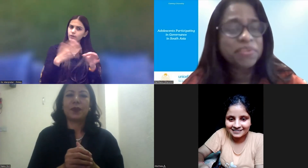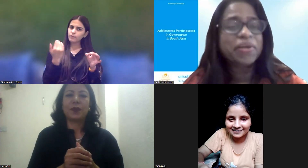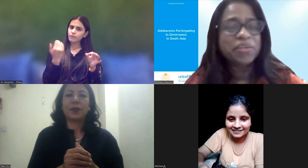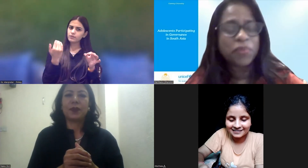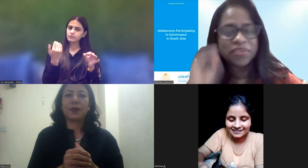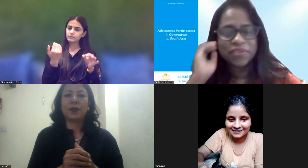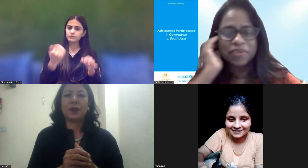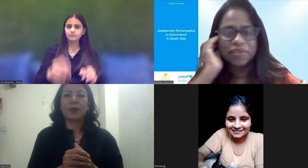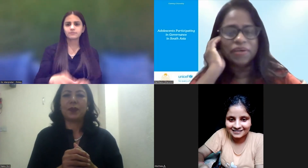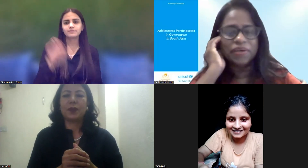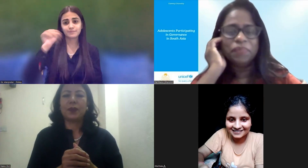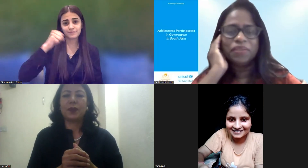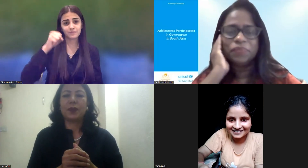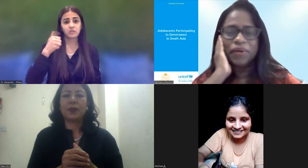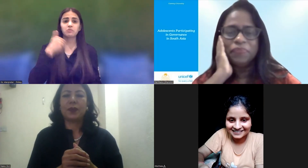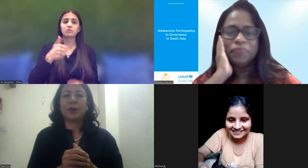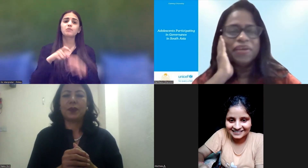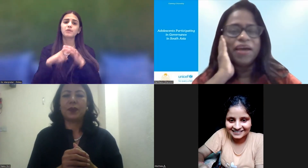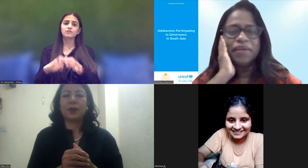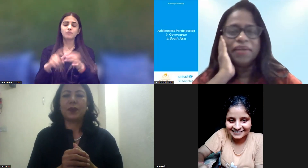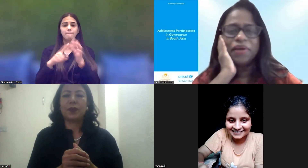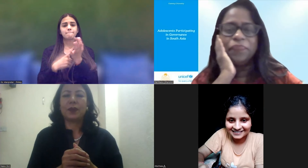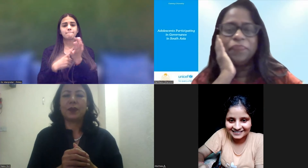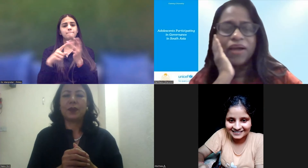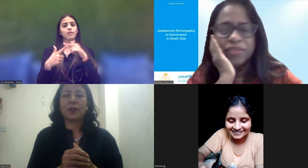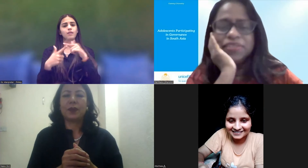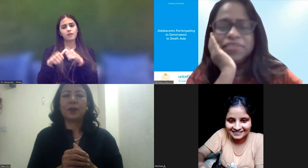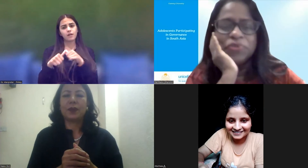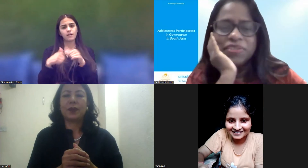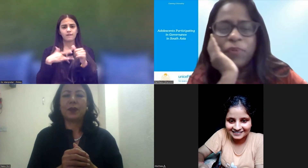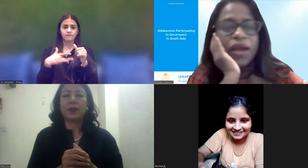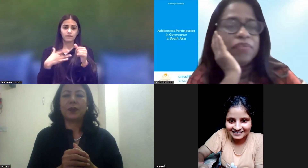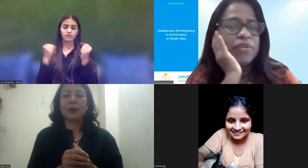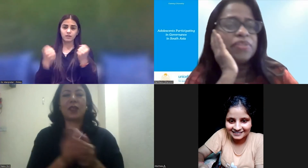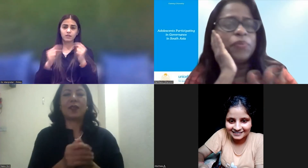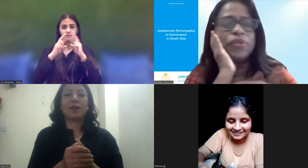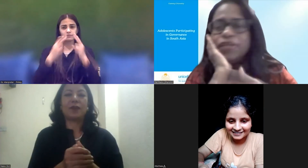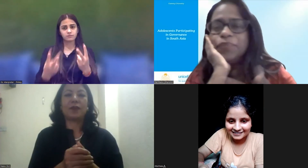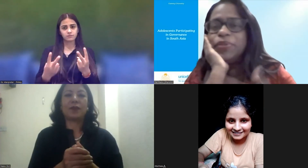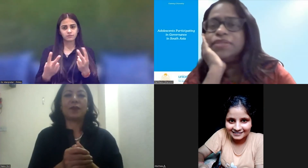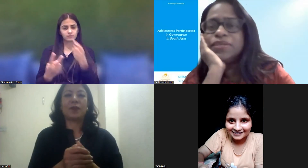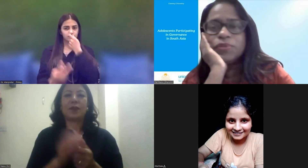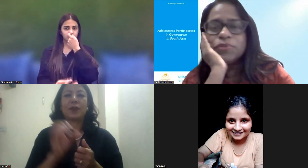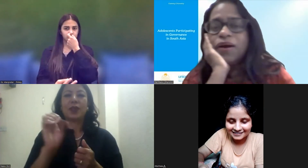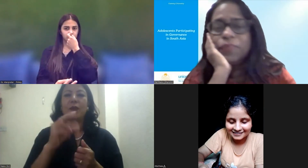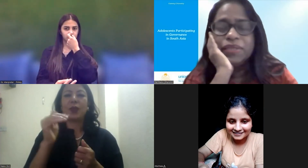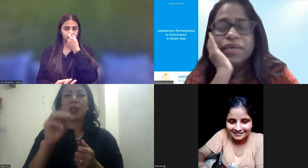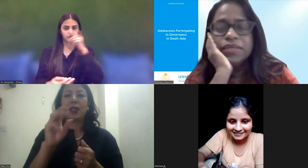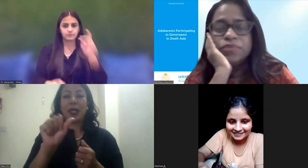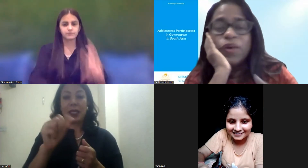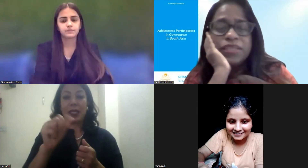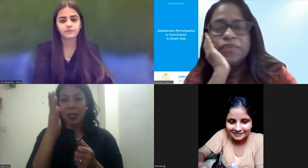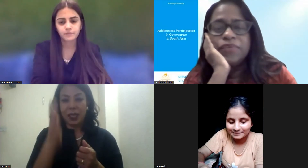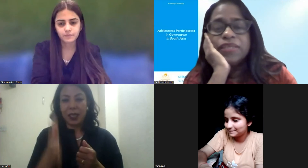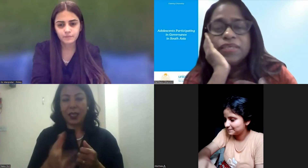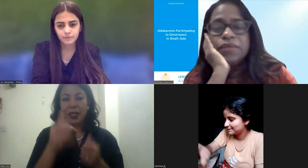That's a great question, Pratima. And I think just to respond, I will respond and anybody else can also come in, is